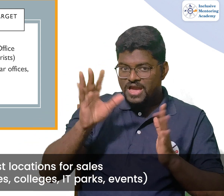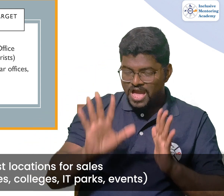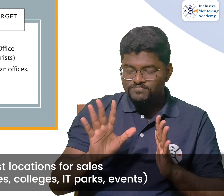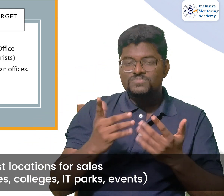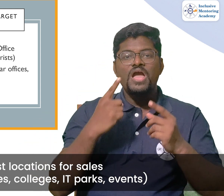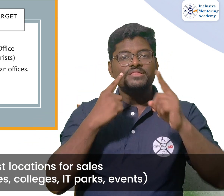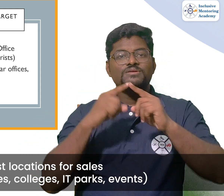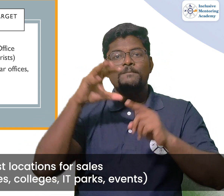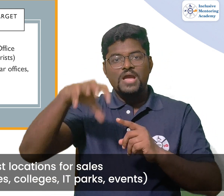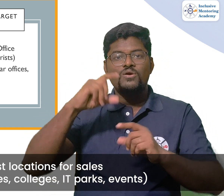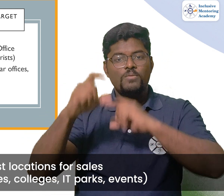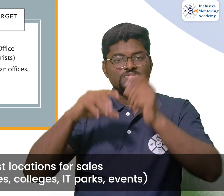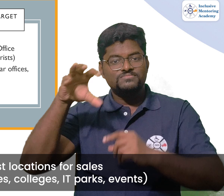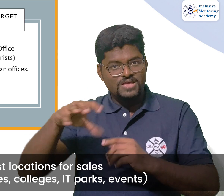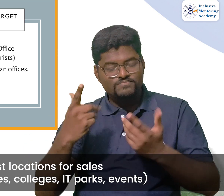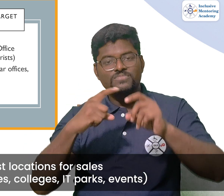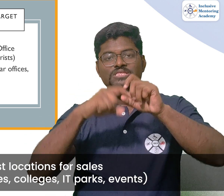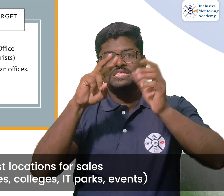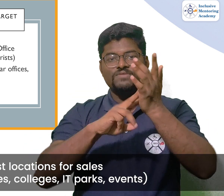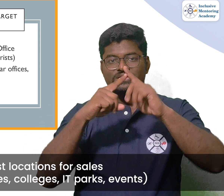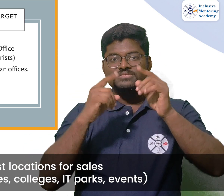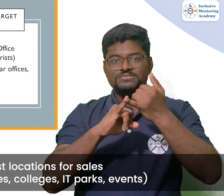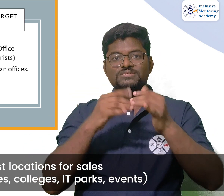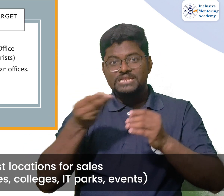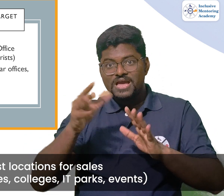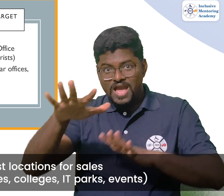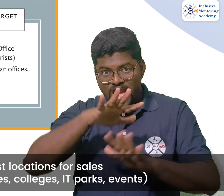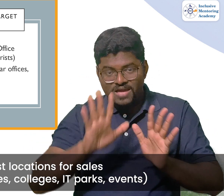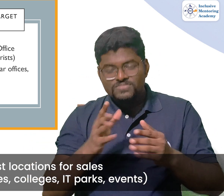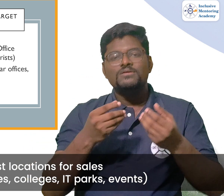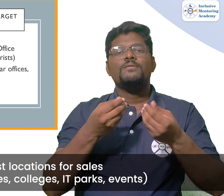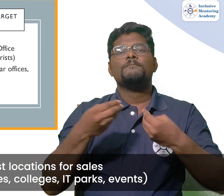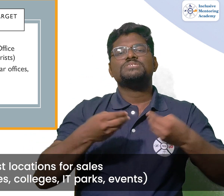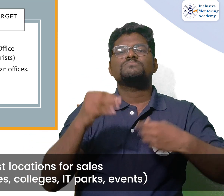colleges, IT parks, events.